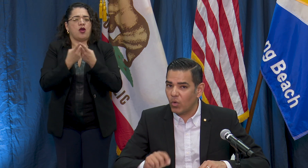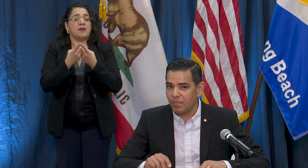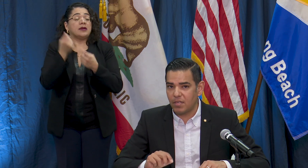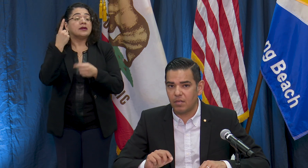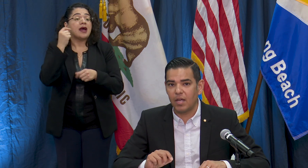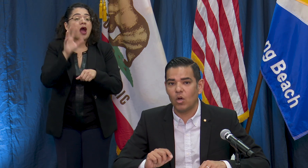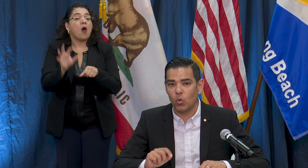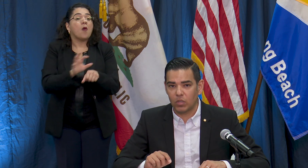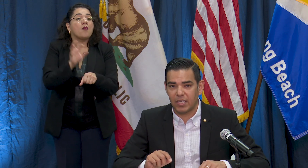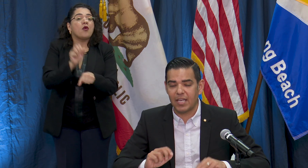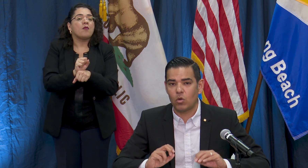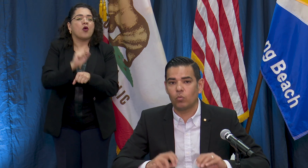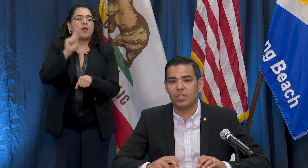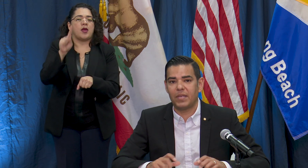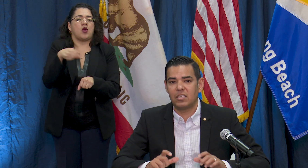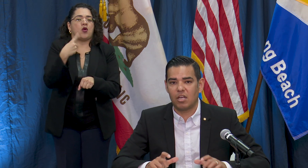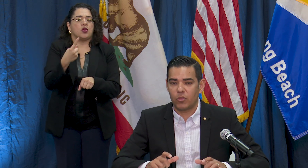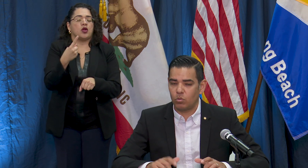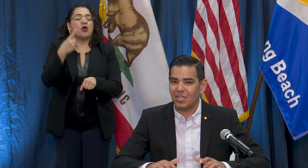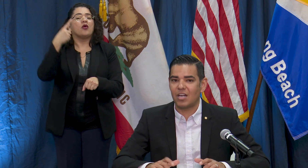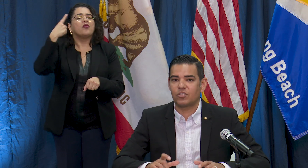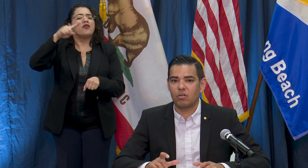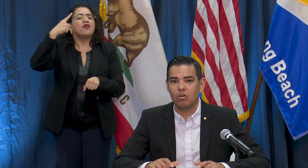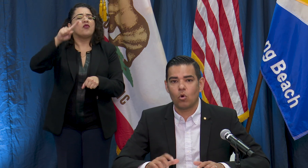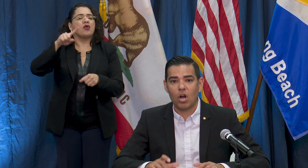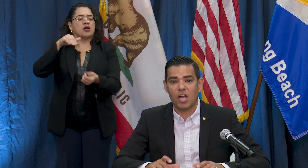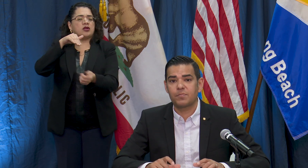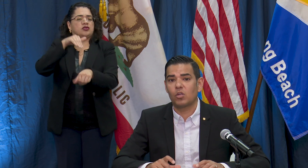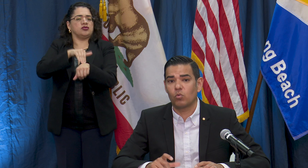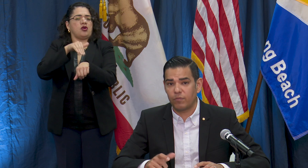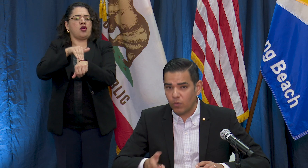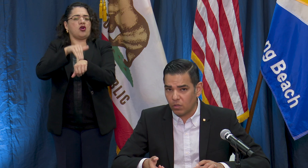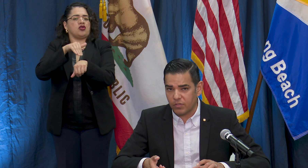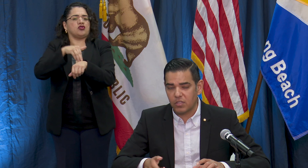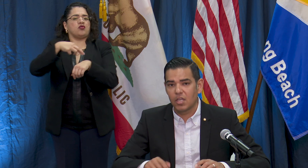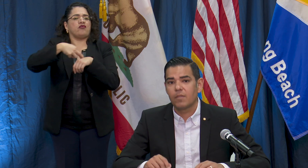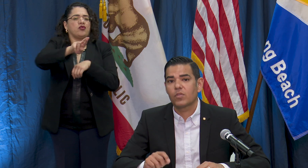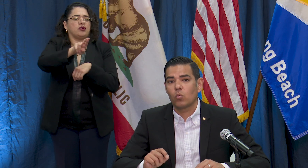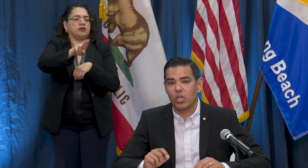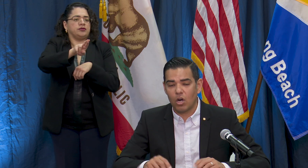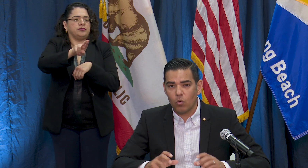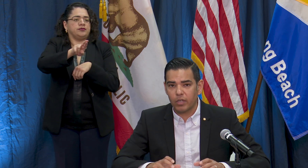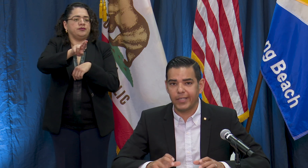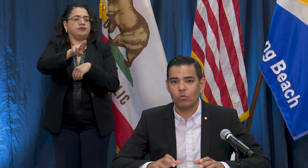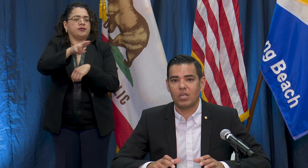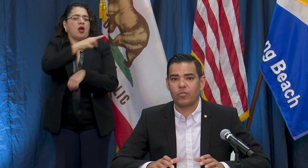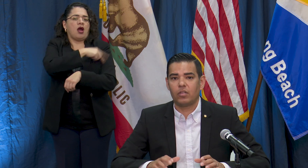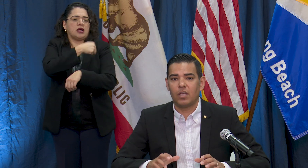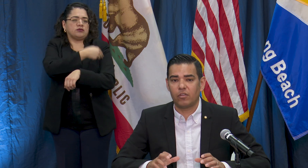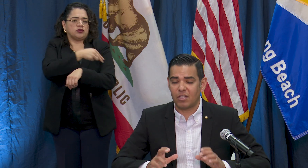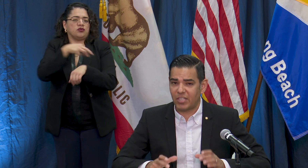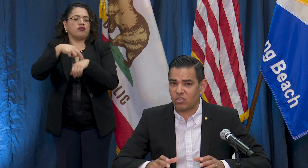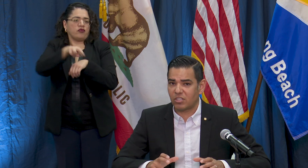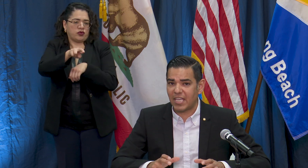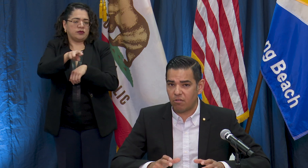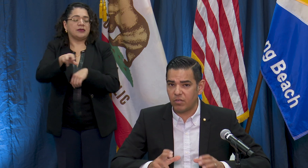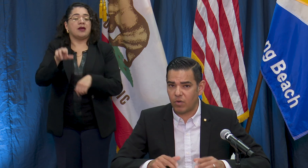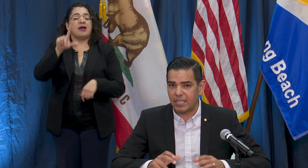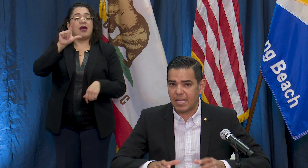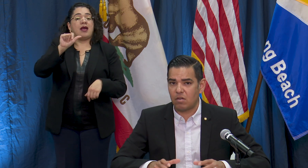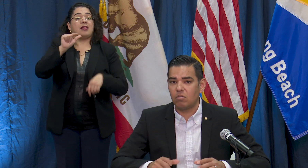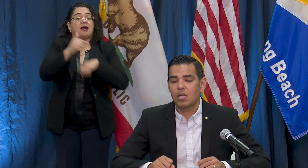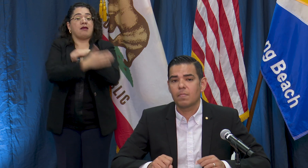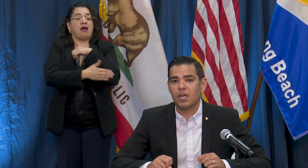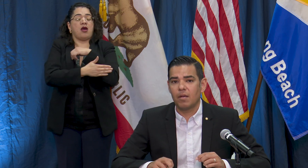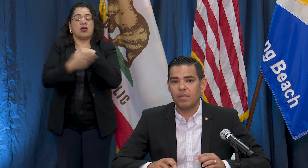by appointment only and only being done through doctor or hospital referrals. We are working with the Los Angeles County